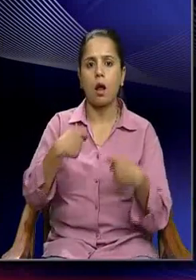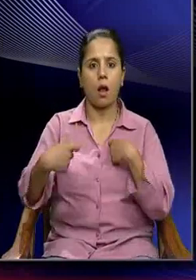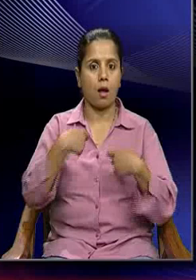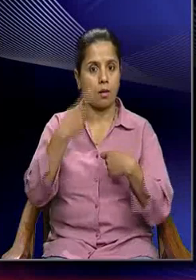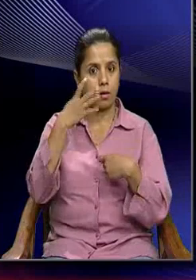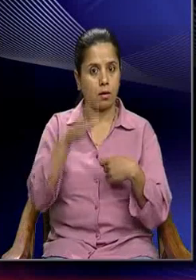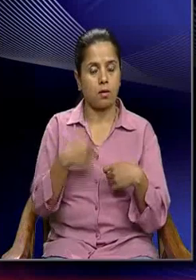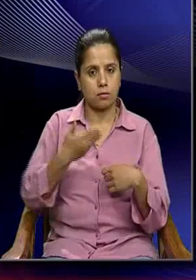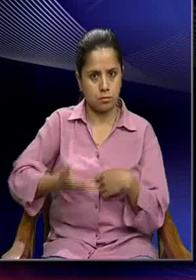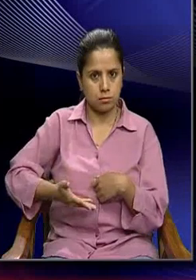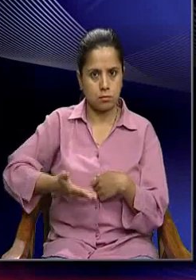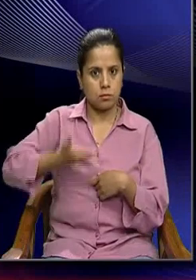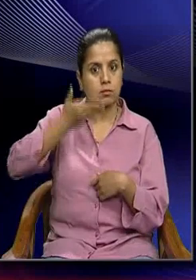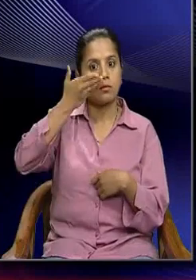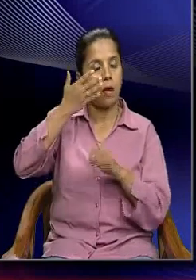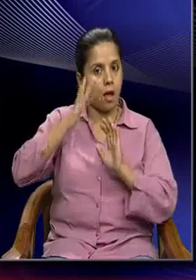of inhalation,